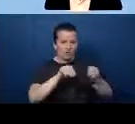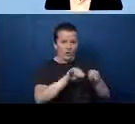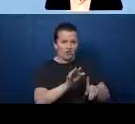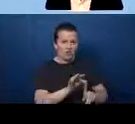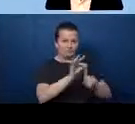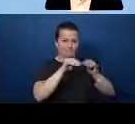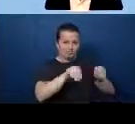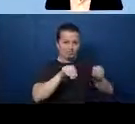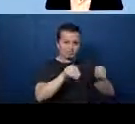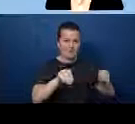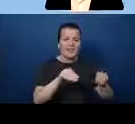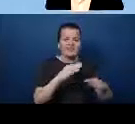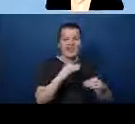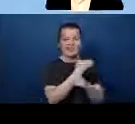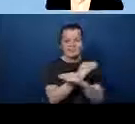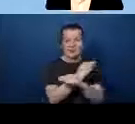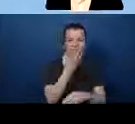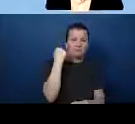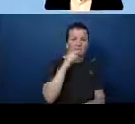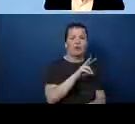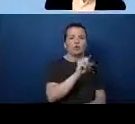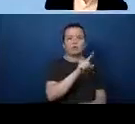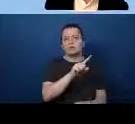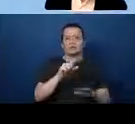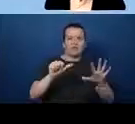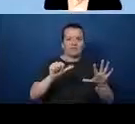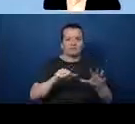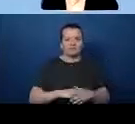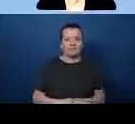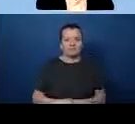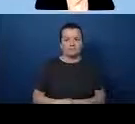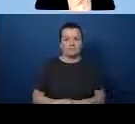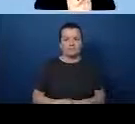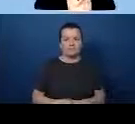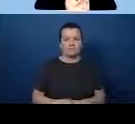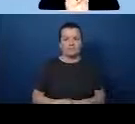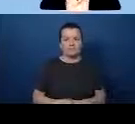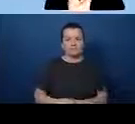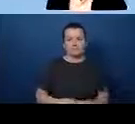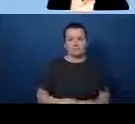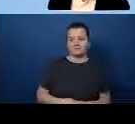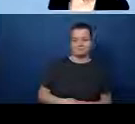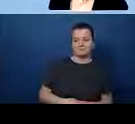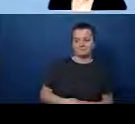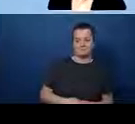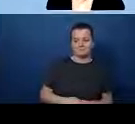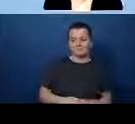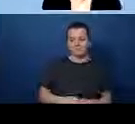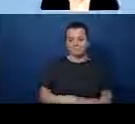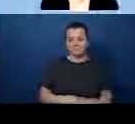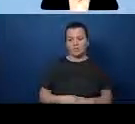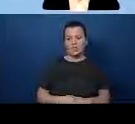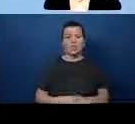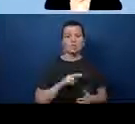in 2017. From the University of Zambia, sorry. And in 2017,